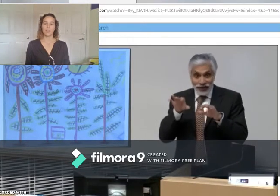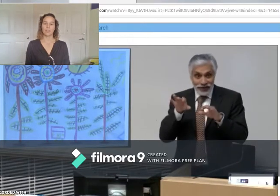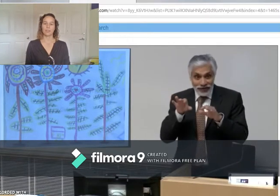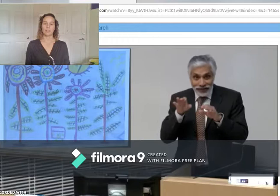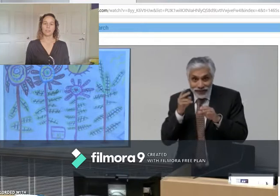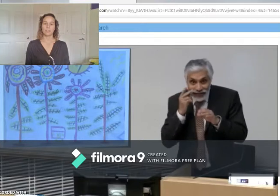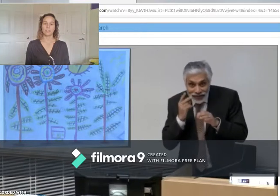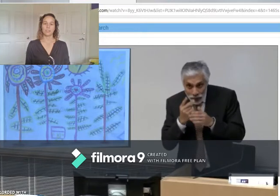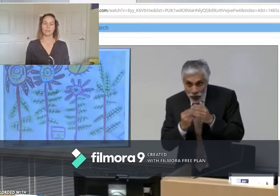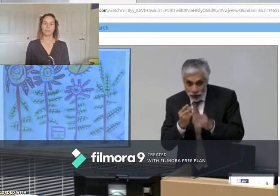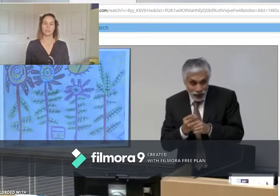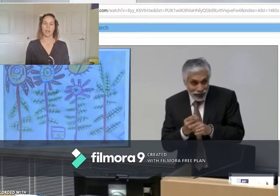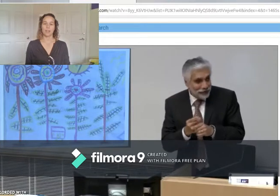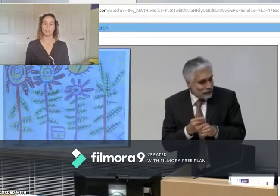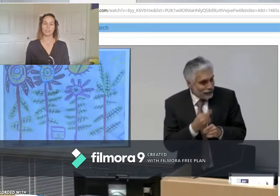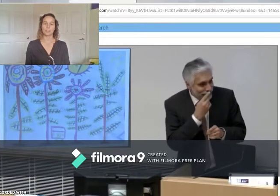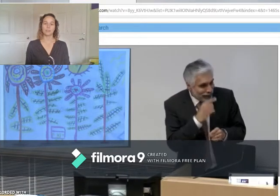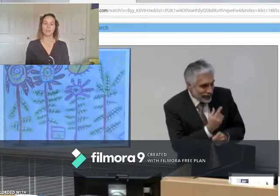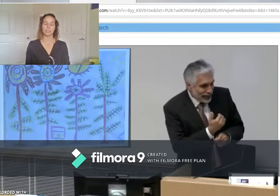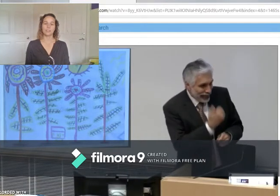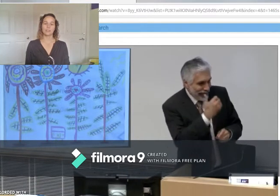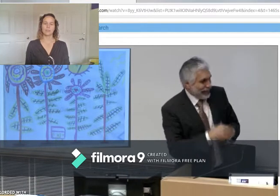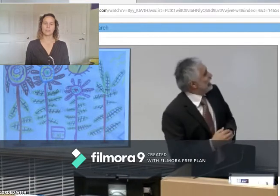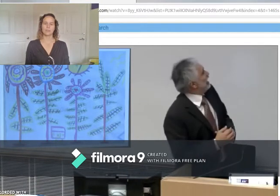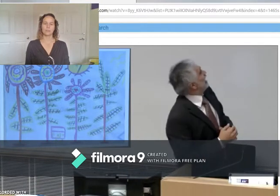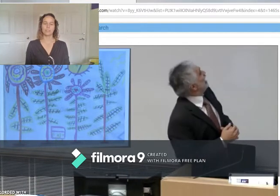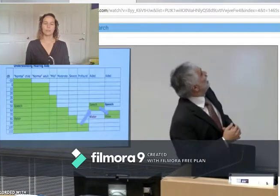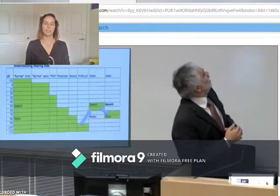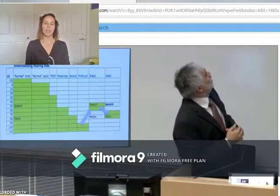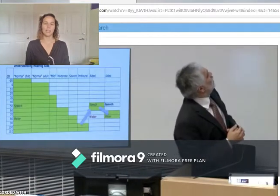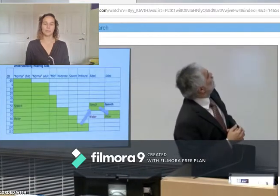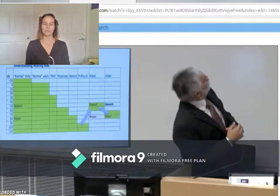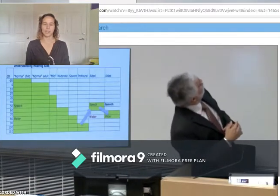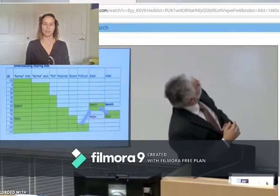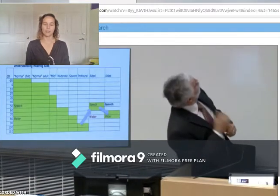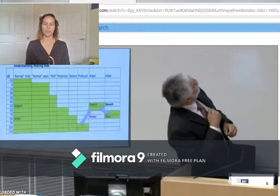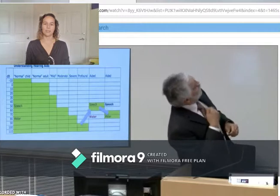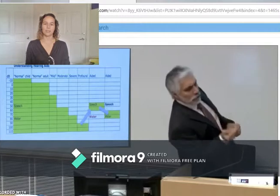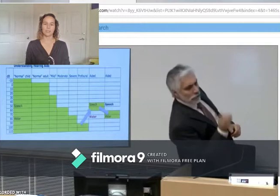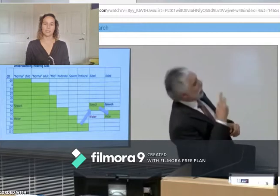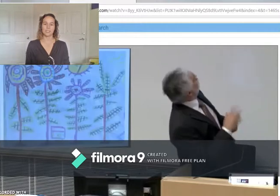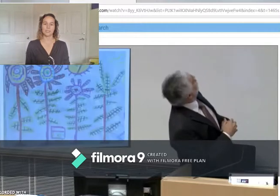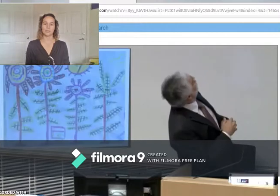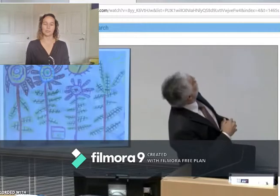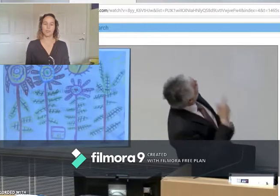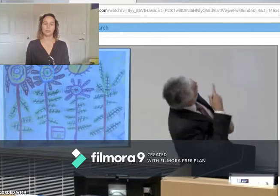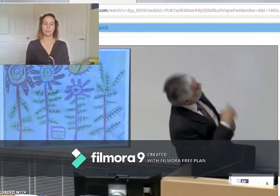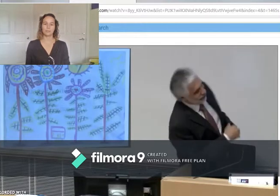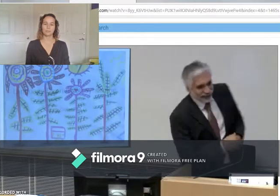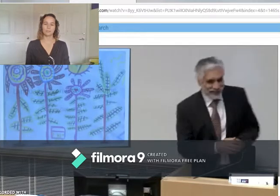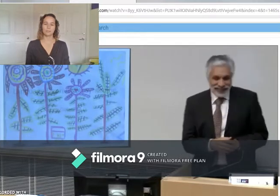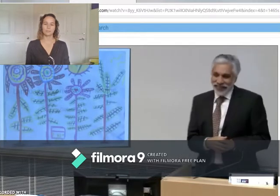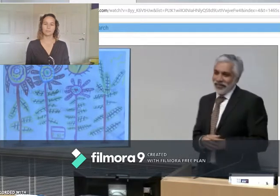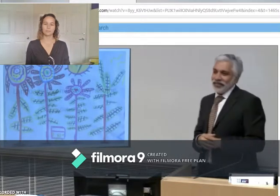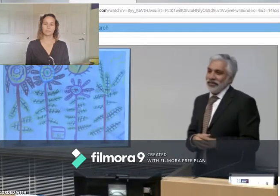And with that, the signal with your eye, the signal that is perceived with the eyes goes down and the noise intensity goes up.